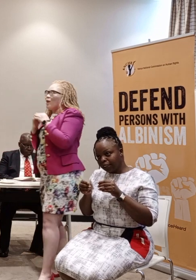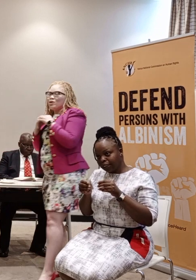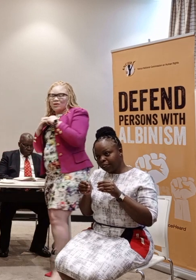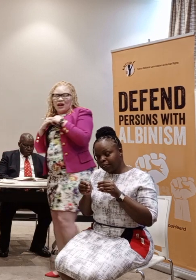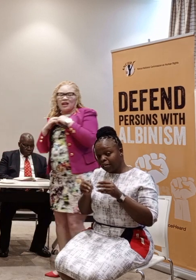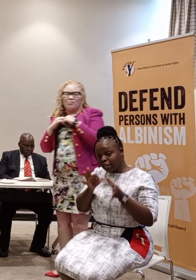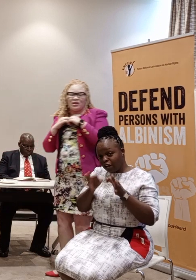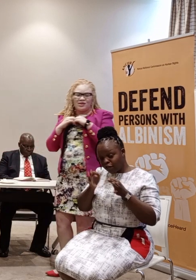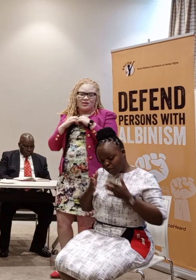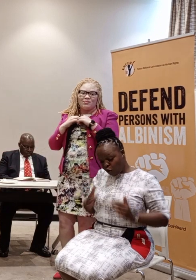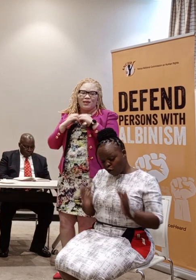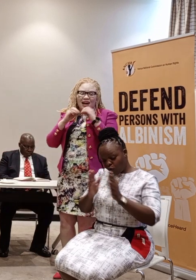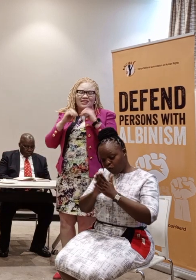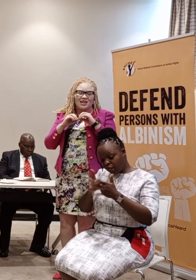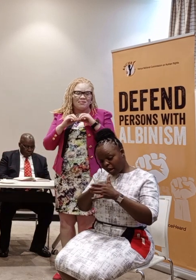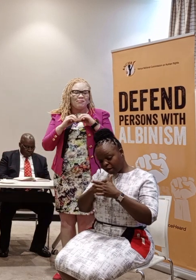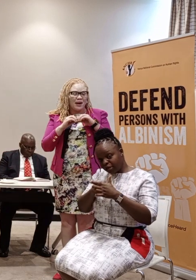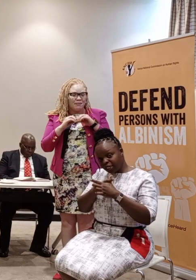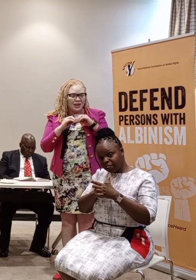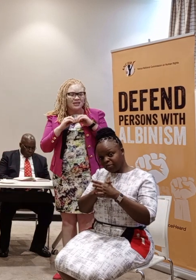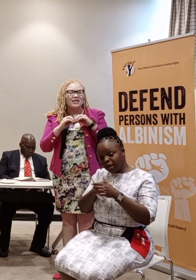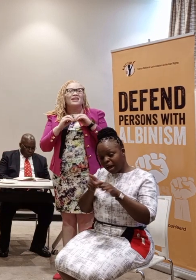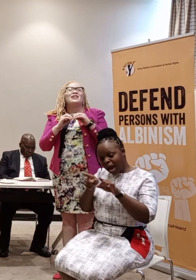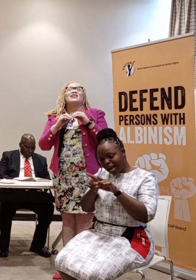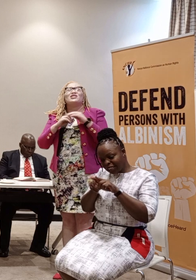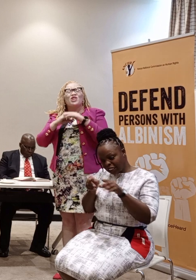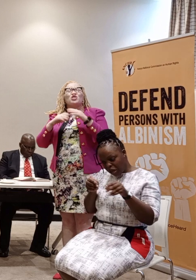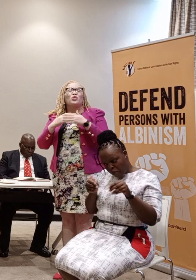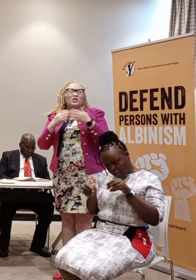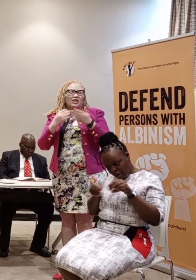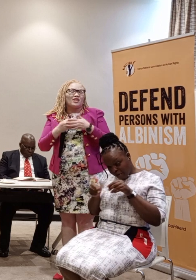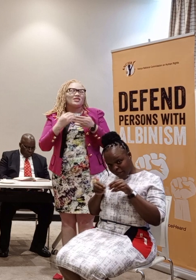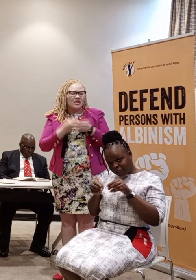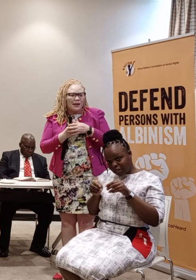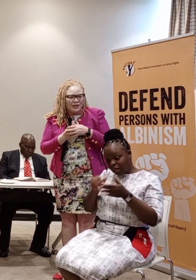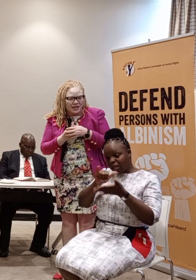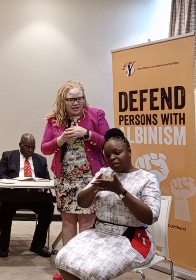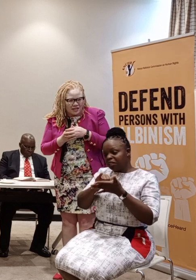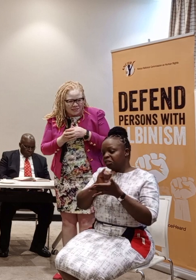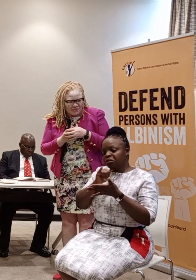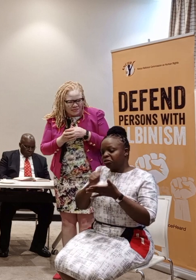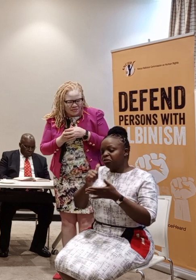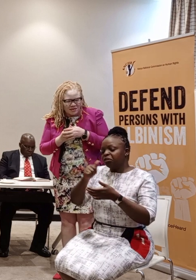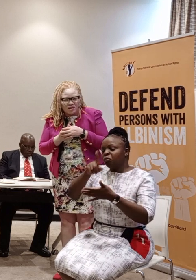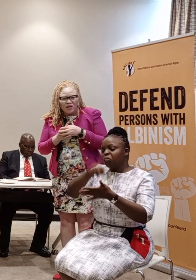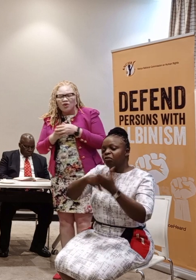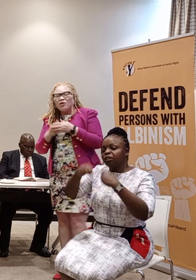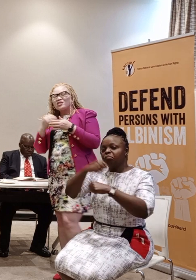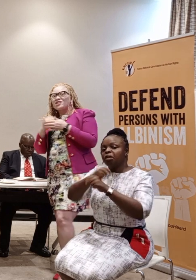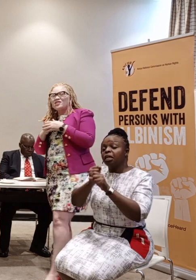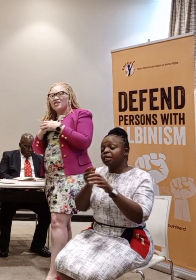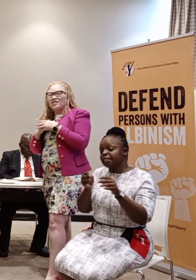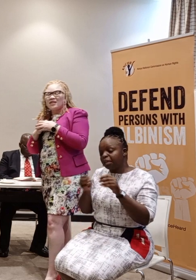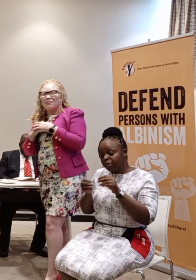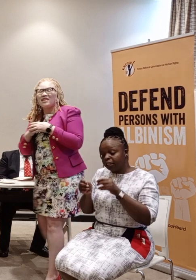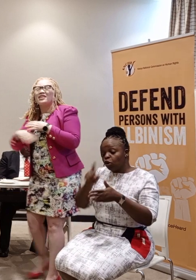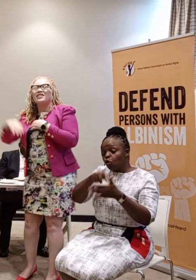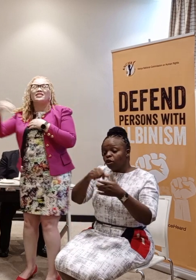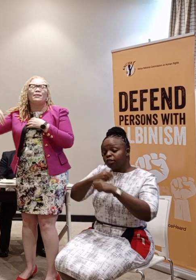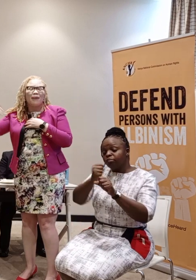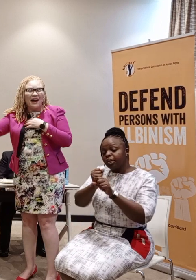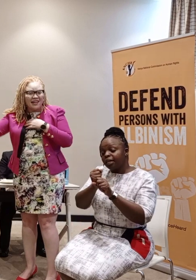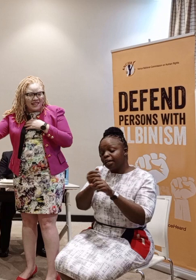Being born with albinism as an impairment is not what creates disability. What creates the